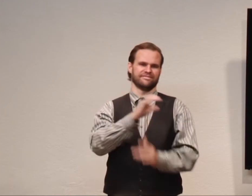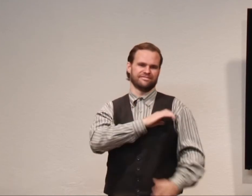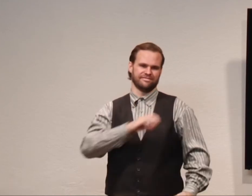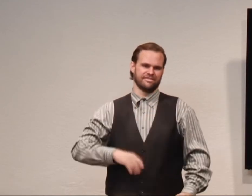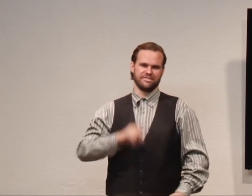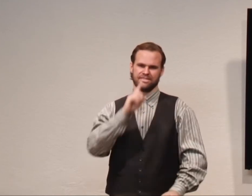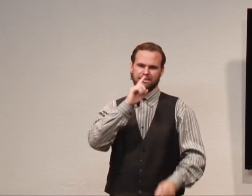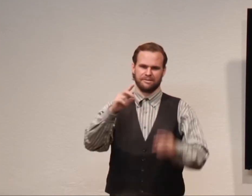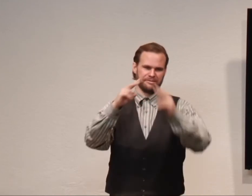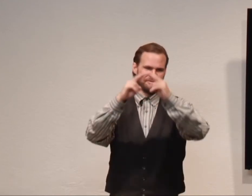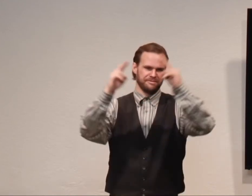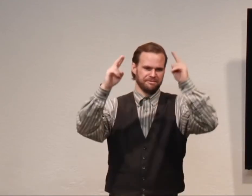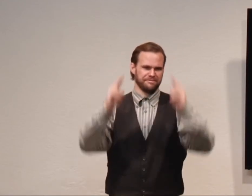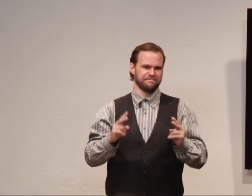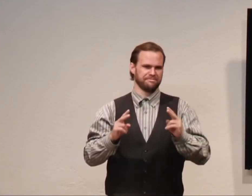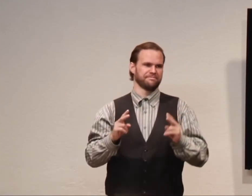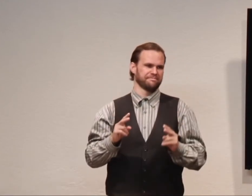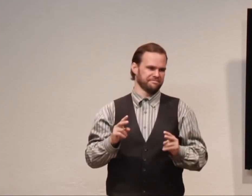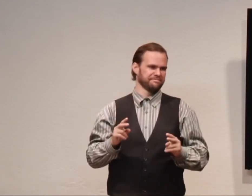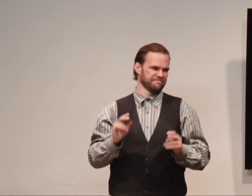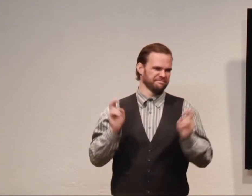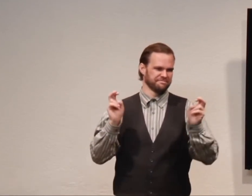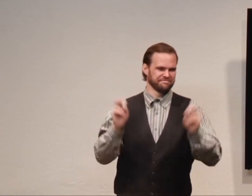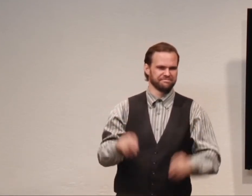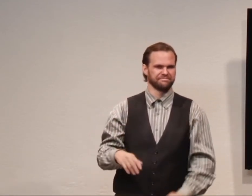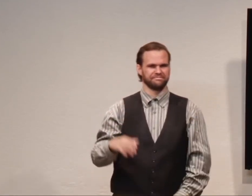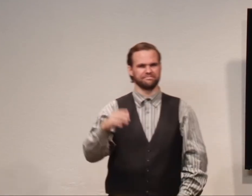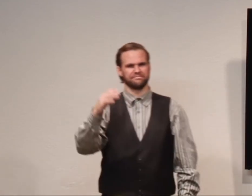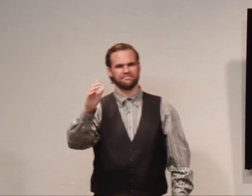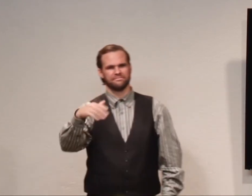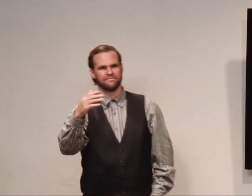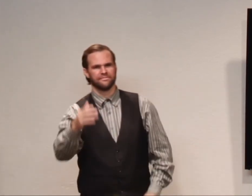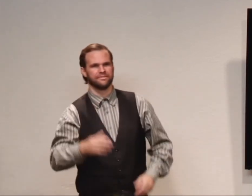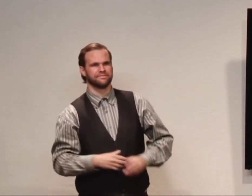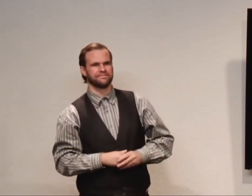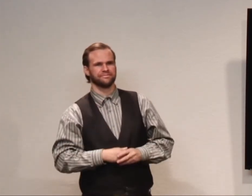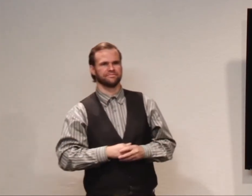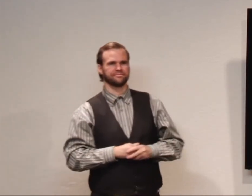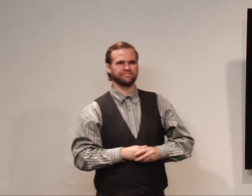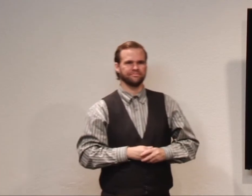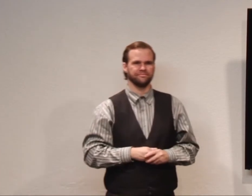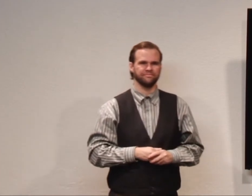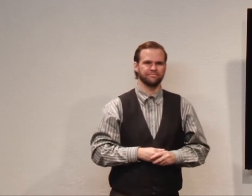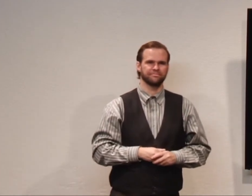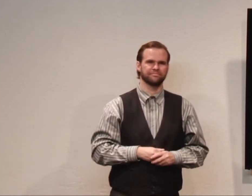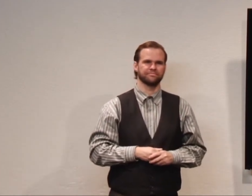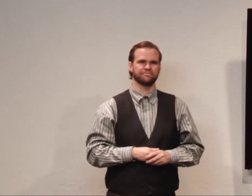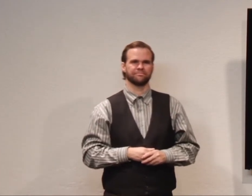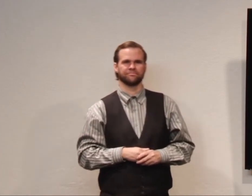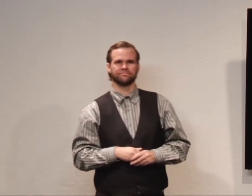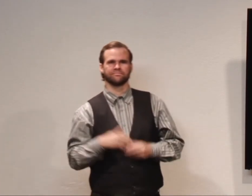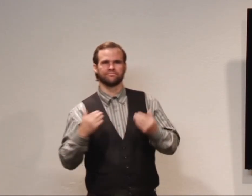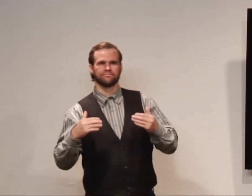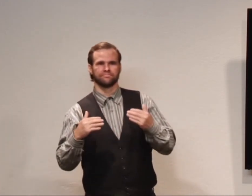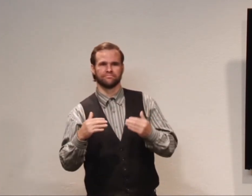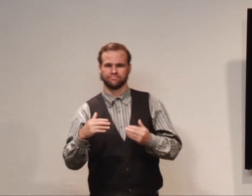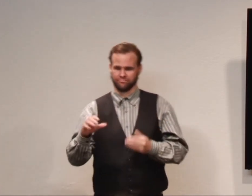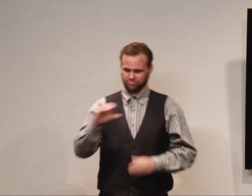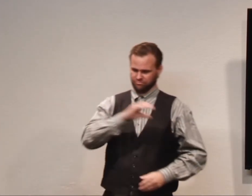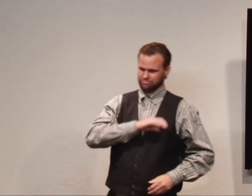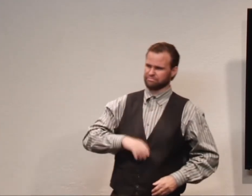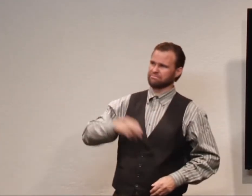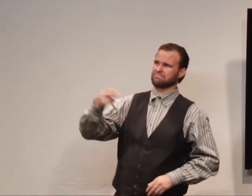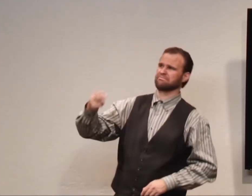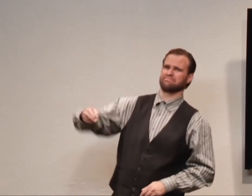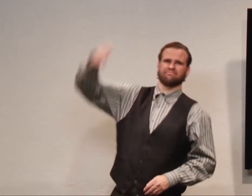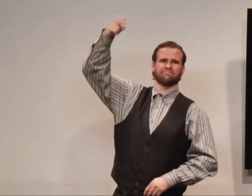The tabernacle, Jesus Christ, he is the tabernacle. And he has come and dwelt with us. And so we're going to go ahead and we're going to look at this